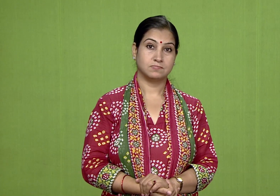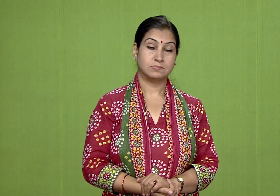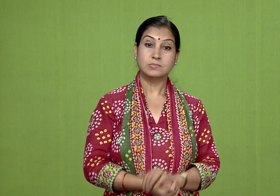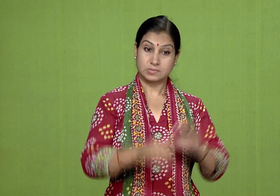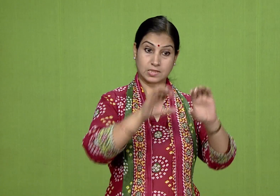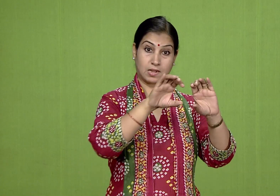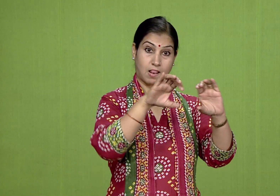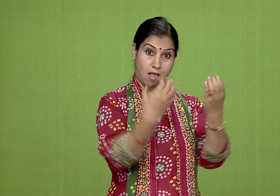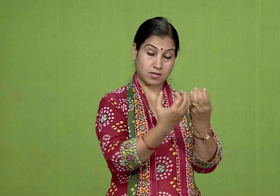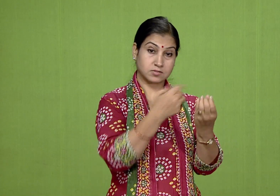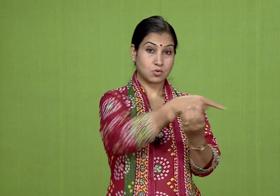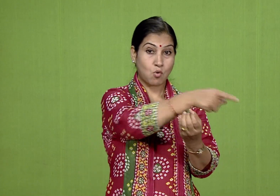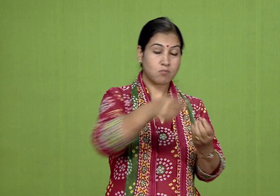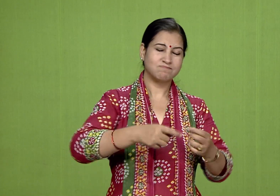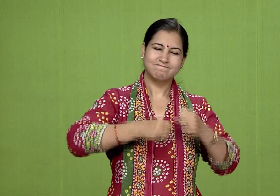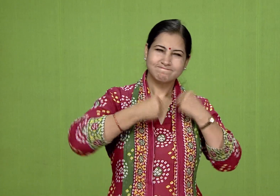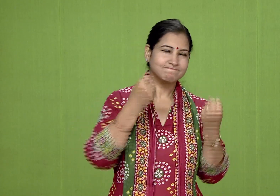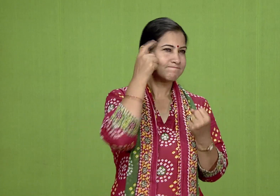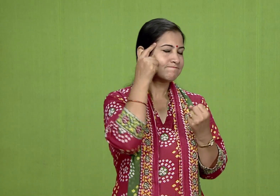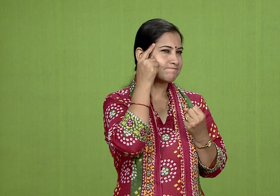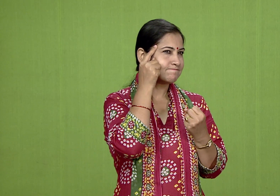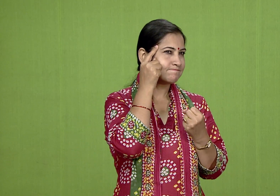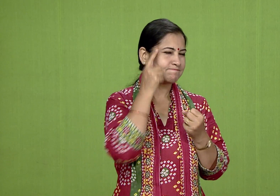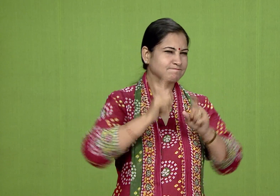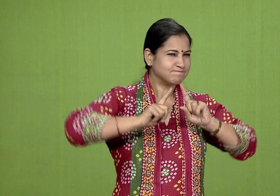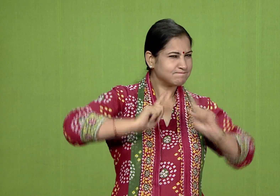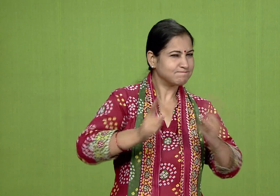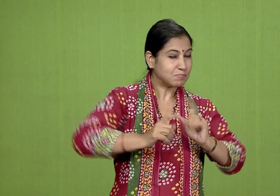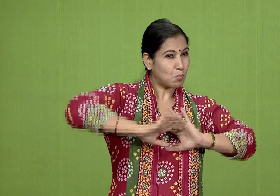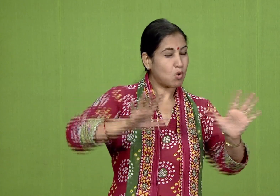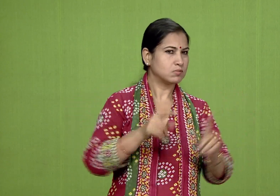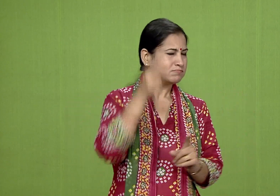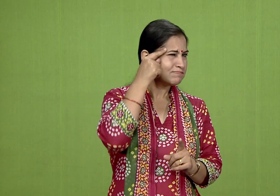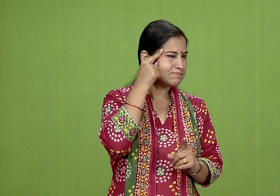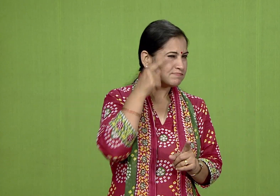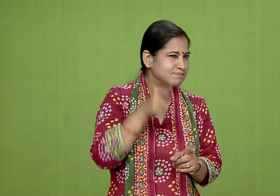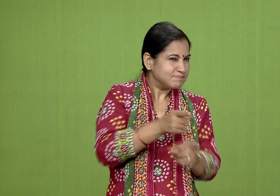The class did everything they could to give her a hard time.